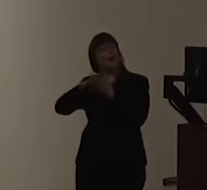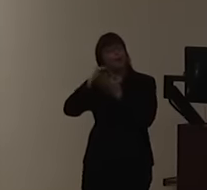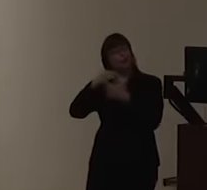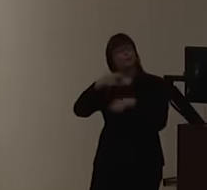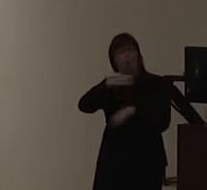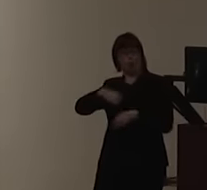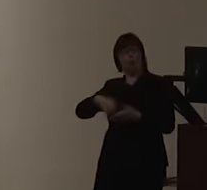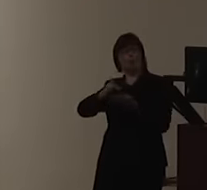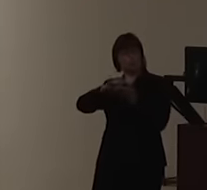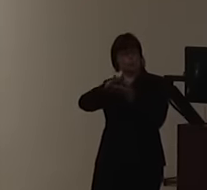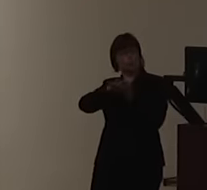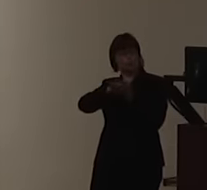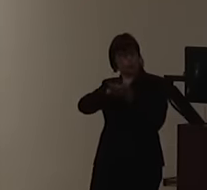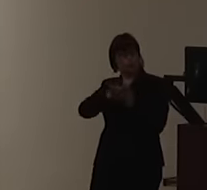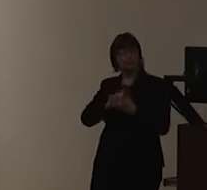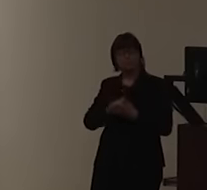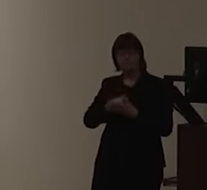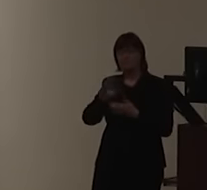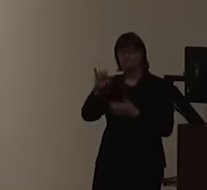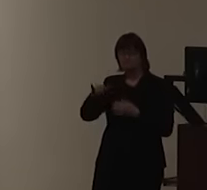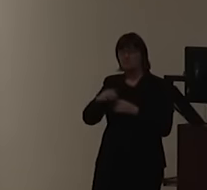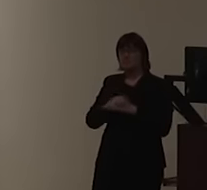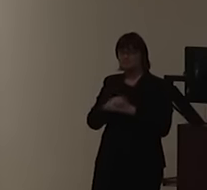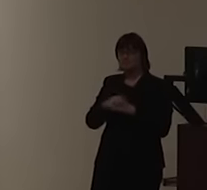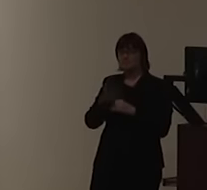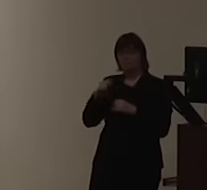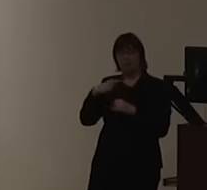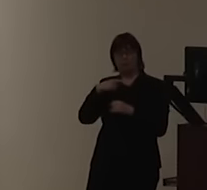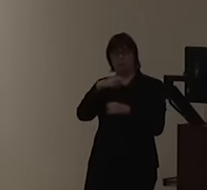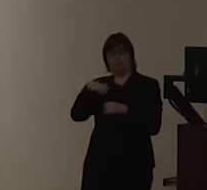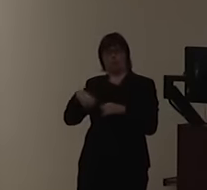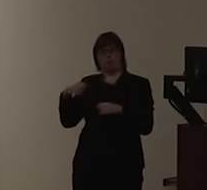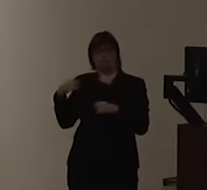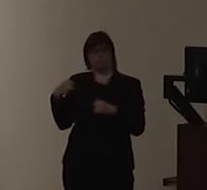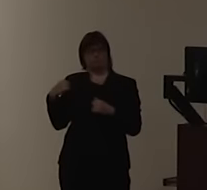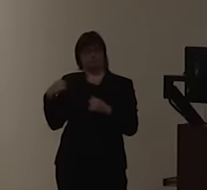and still am, in fact. That's now 35 years, pretty soon.